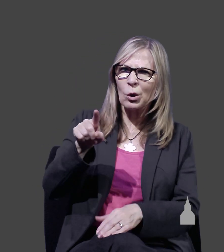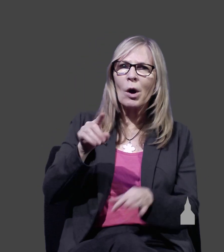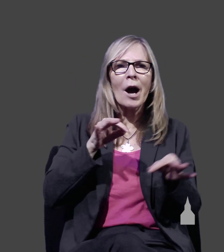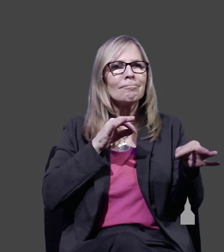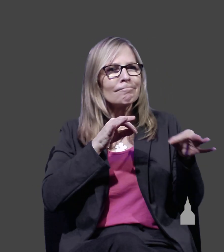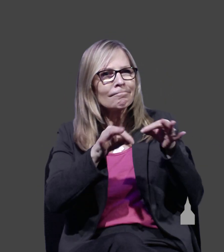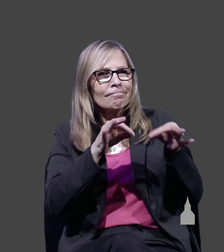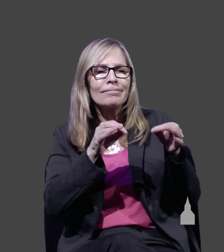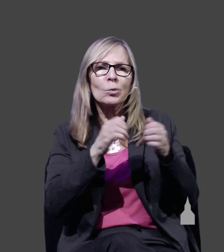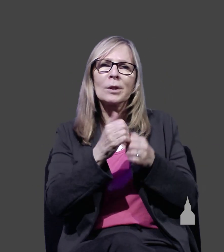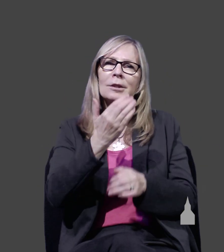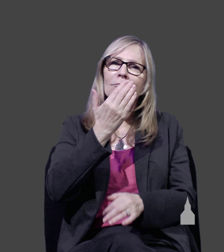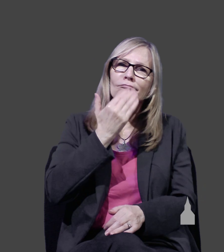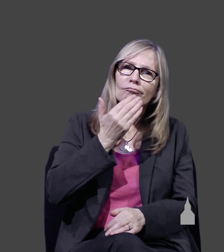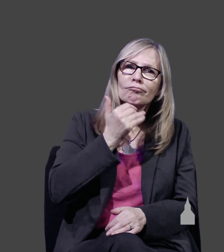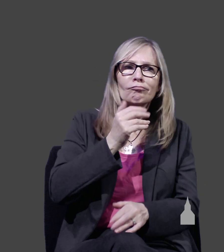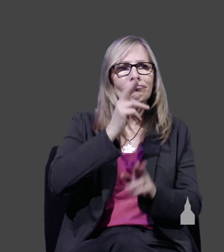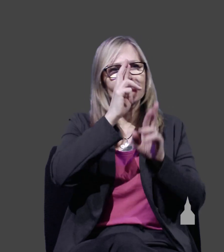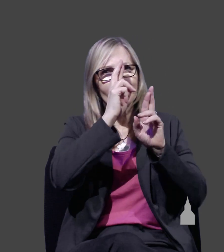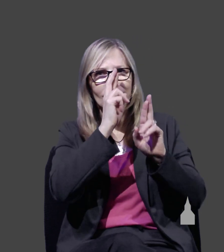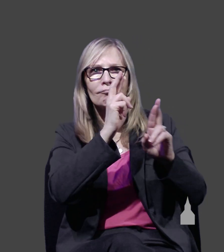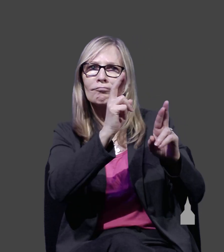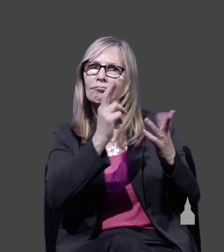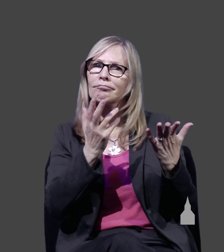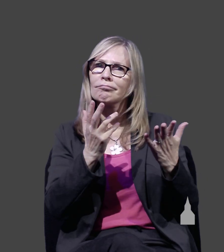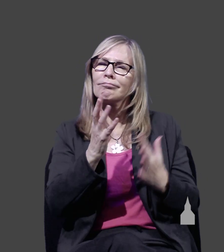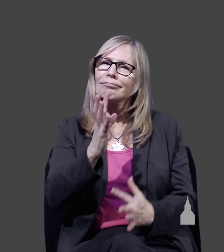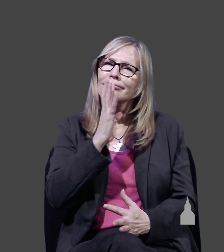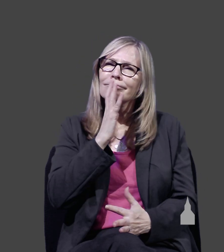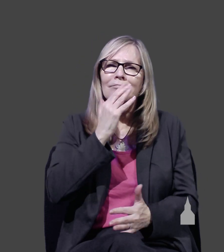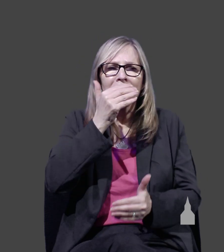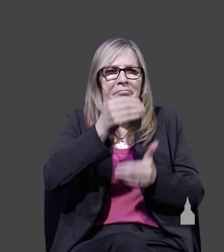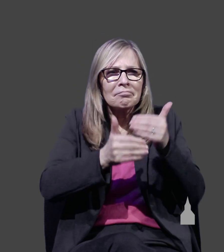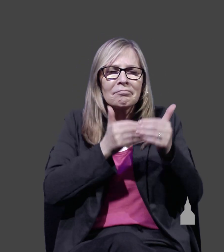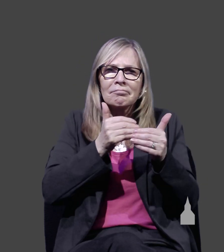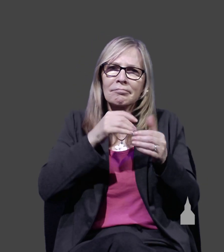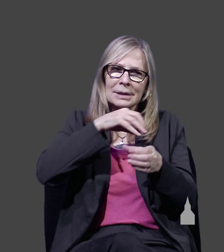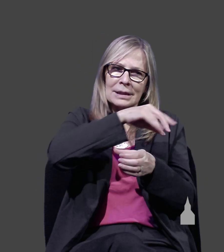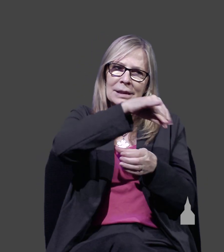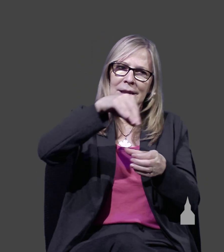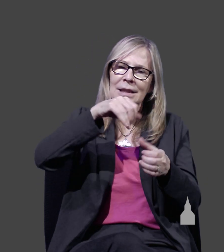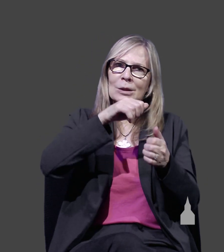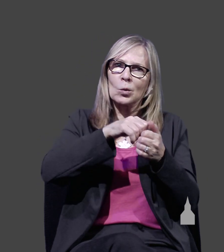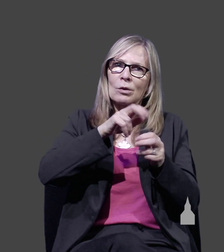and reverence. In other words, with speech that is gracious, seasoned with salt.